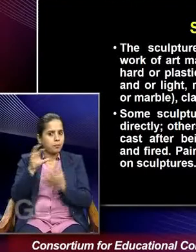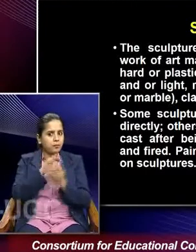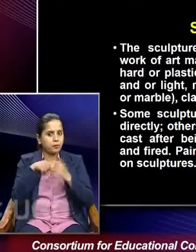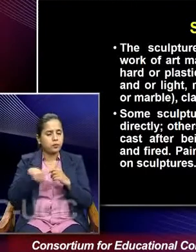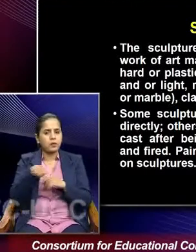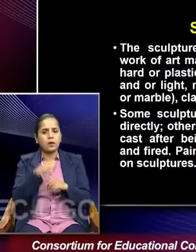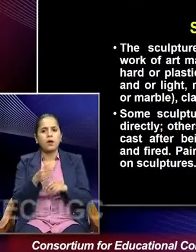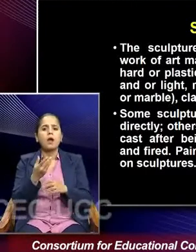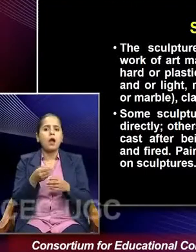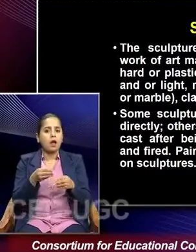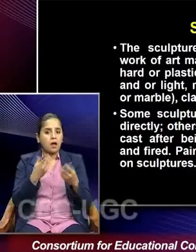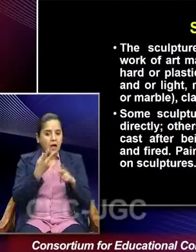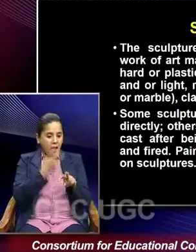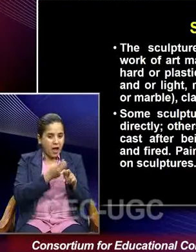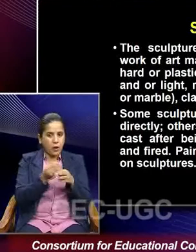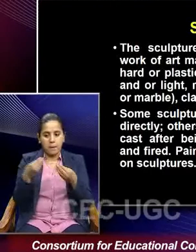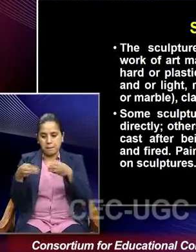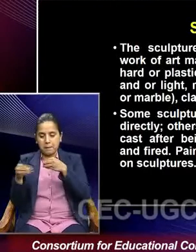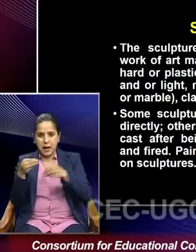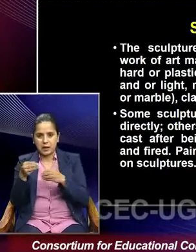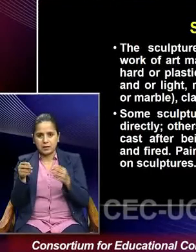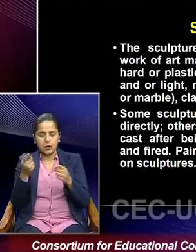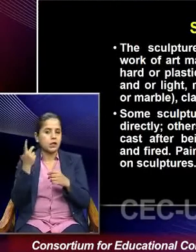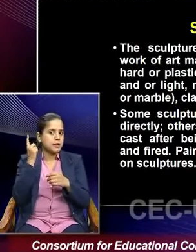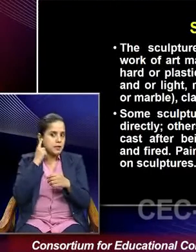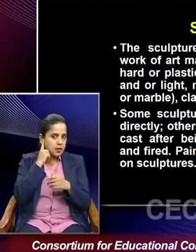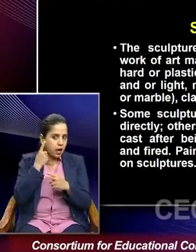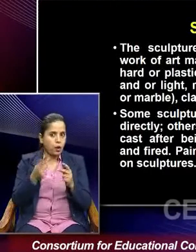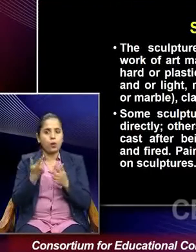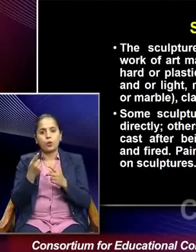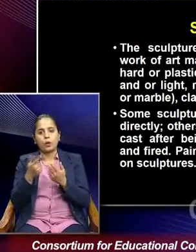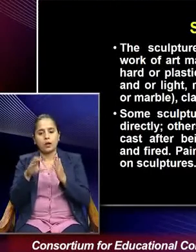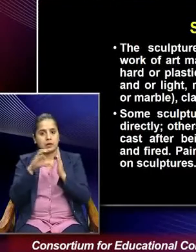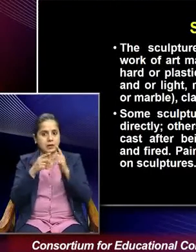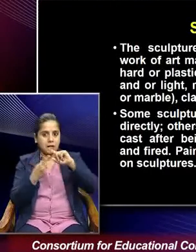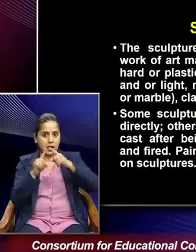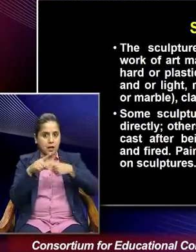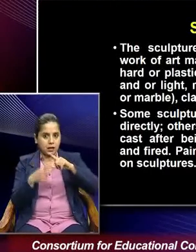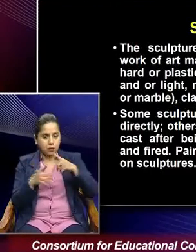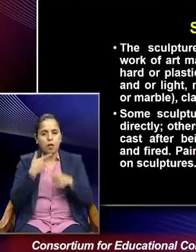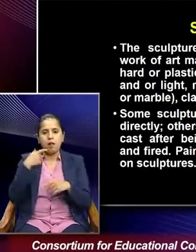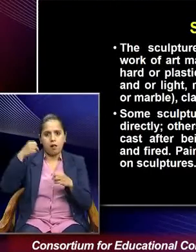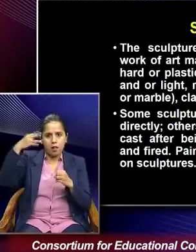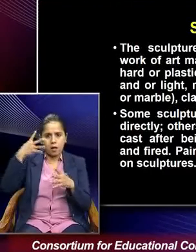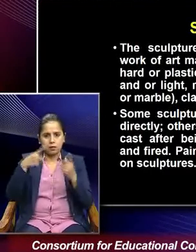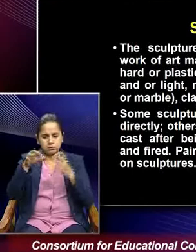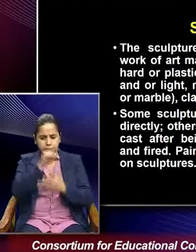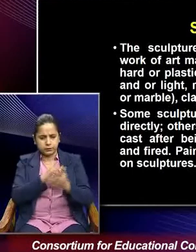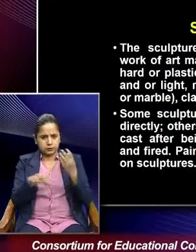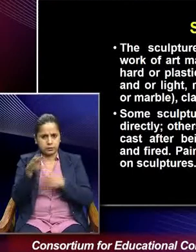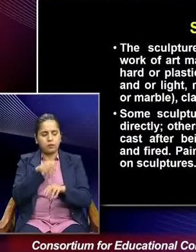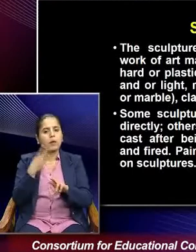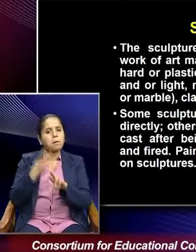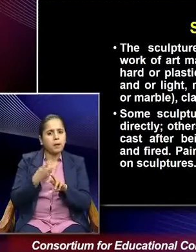hard or plastic material, sound or text or light, most typically